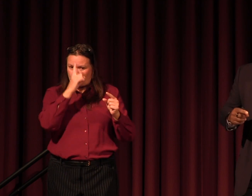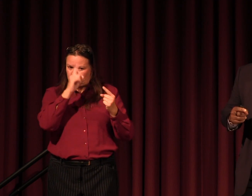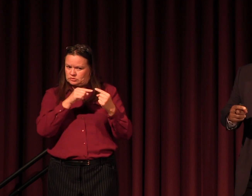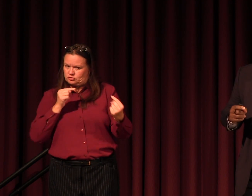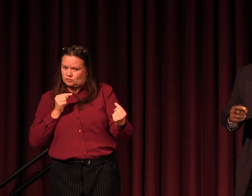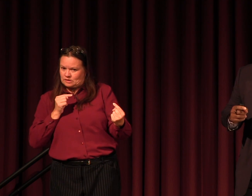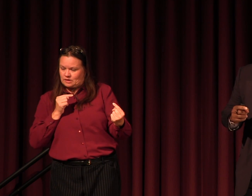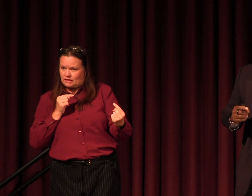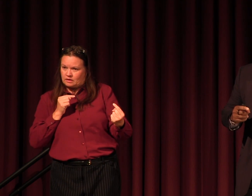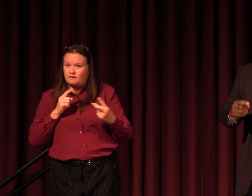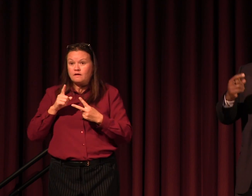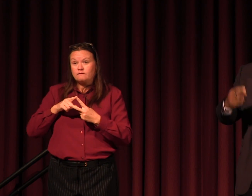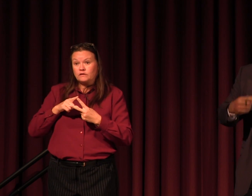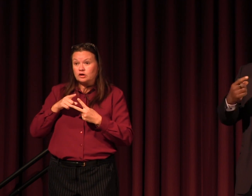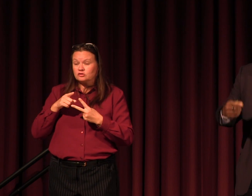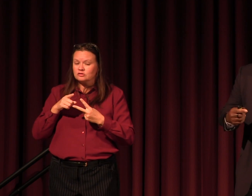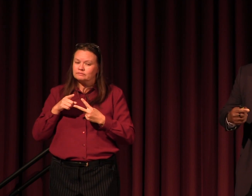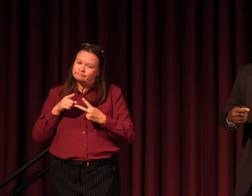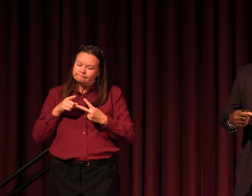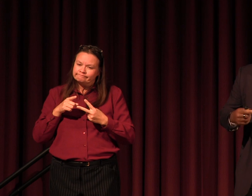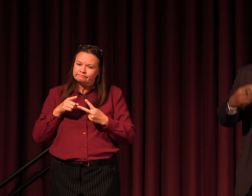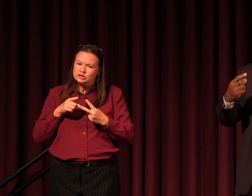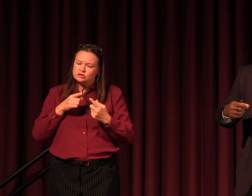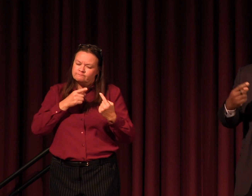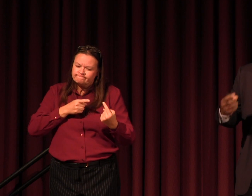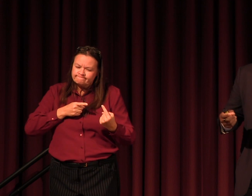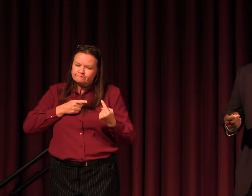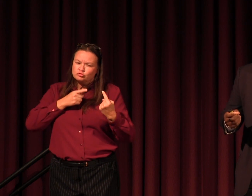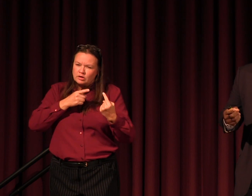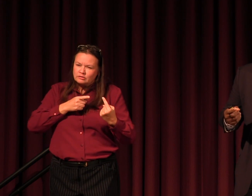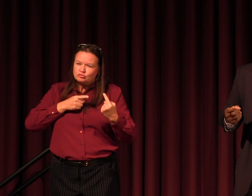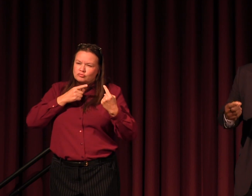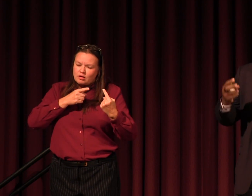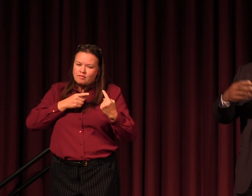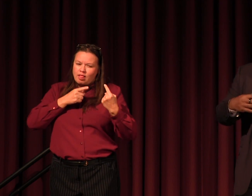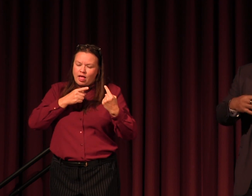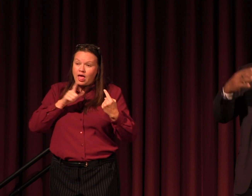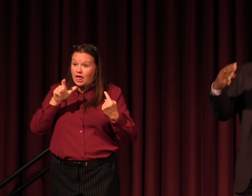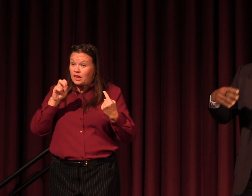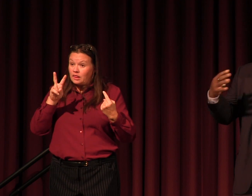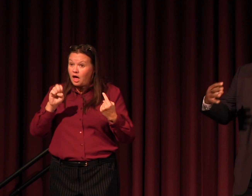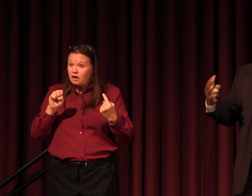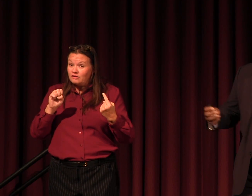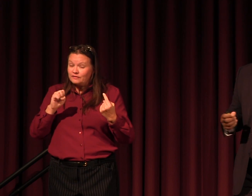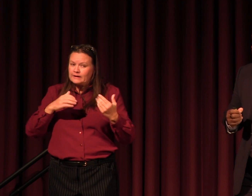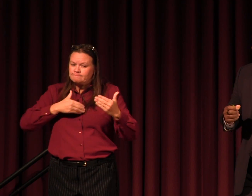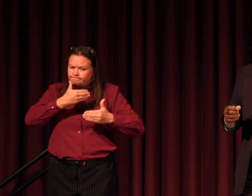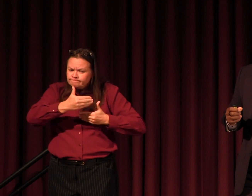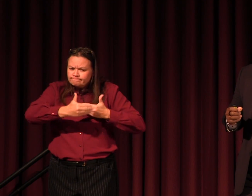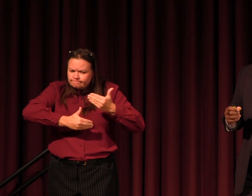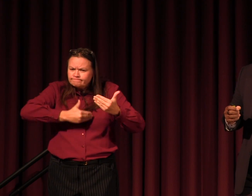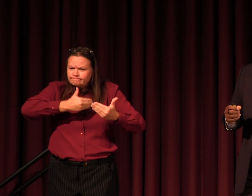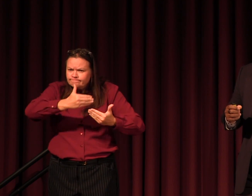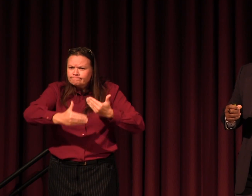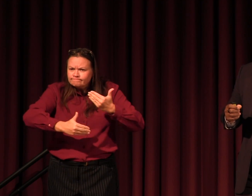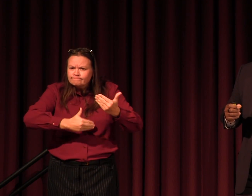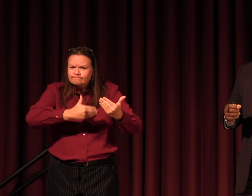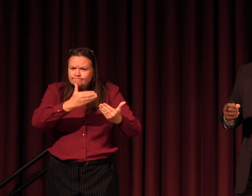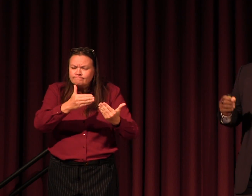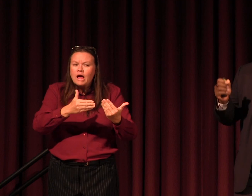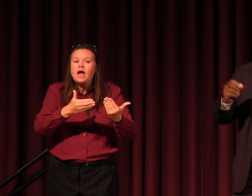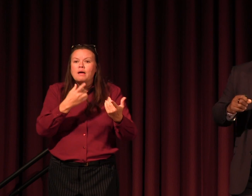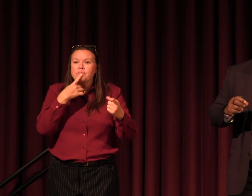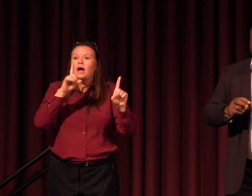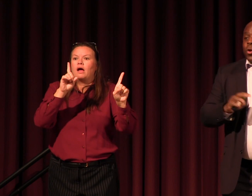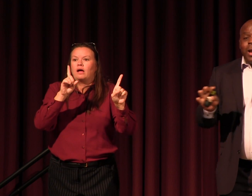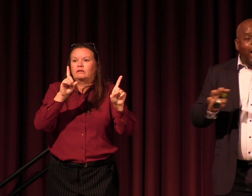Love them through the pain and work it out, so that you end up on the other side together,